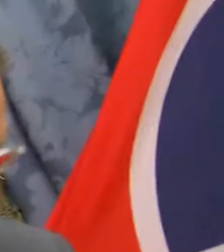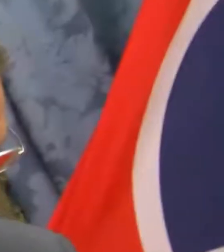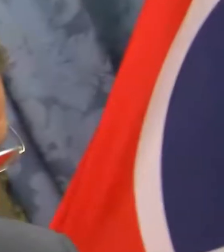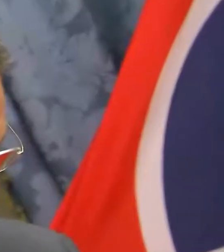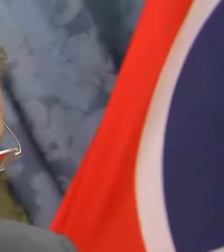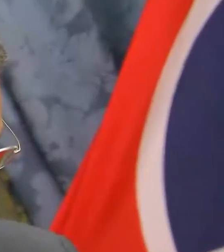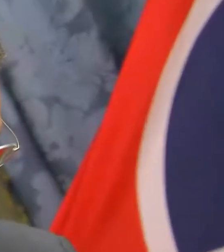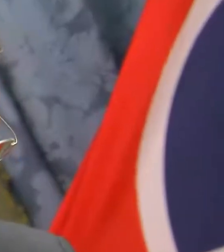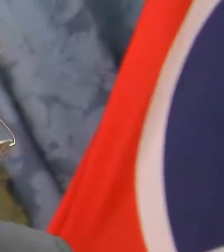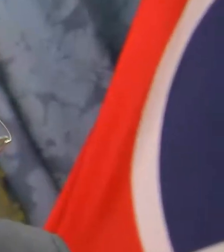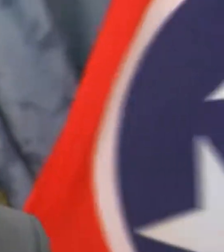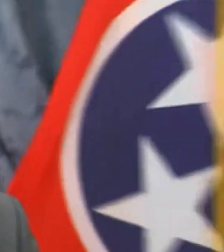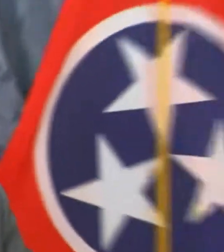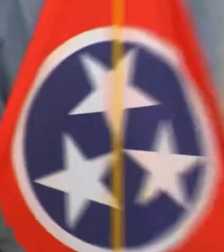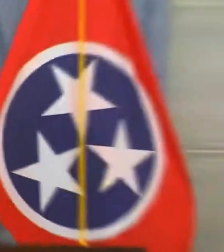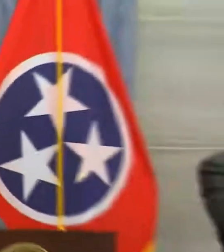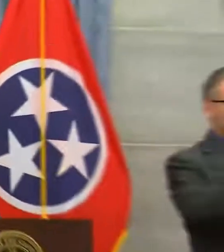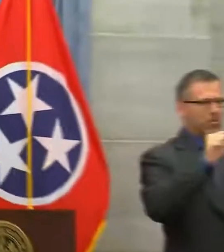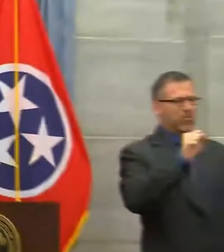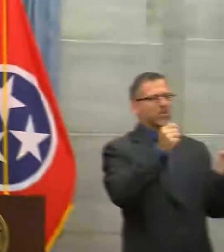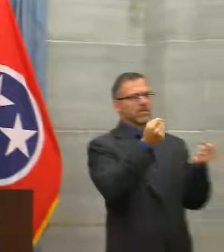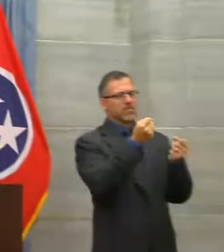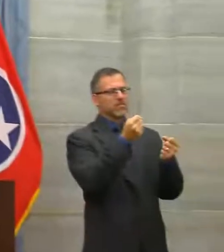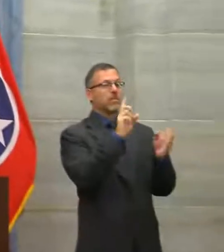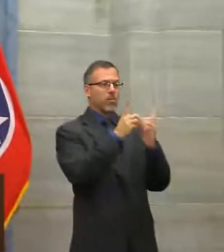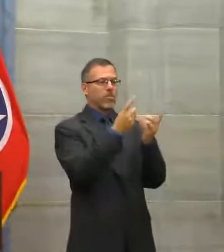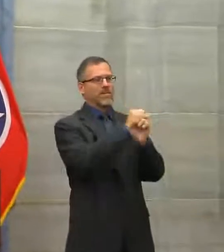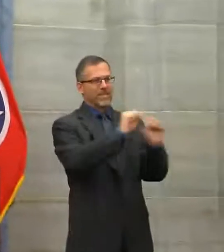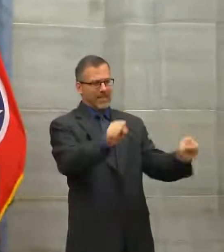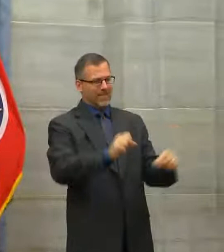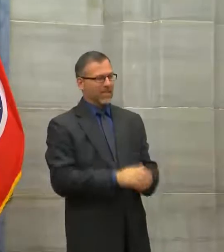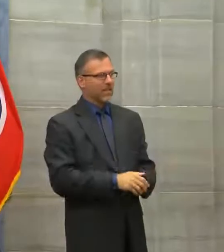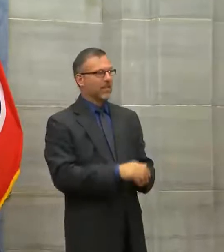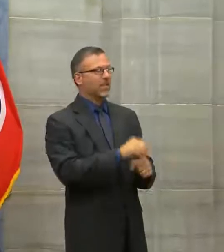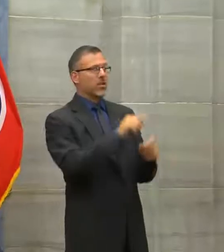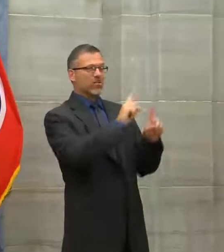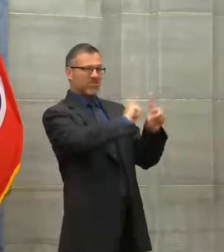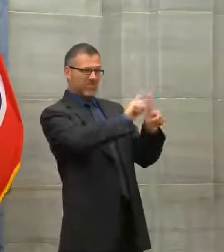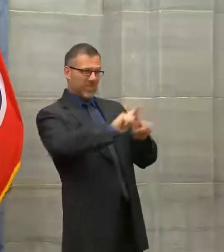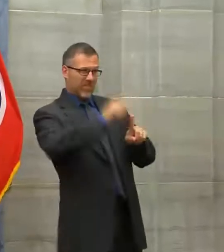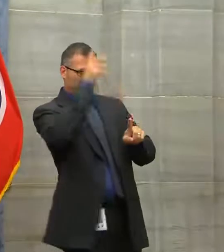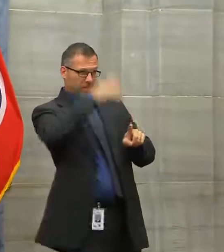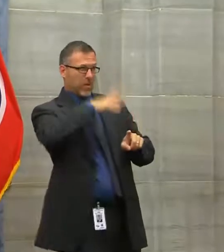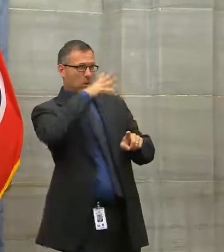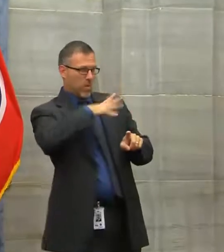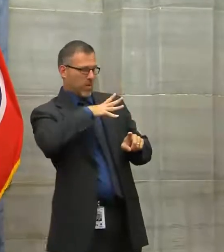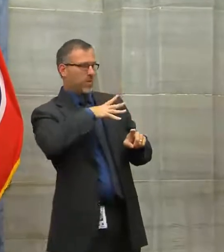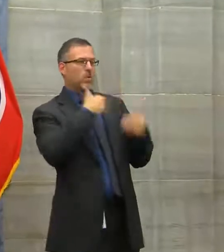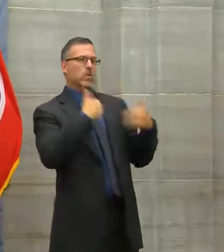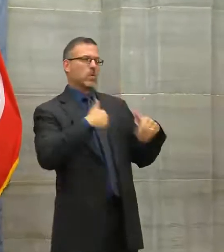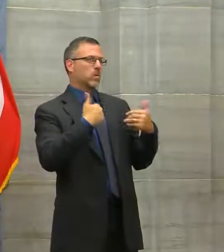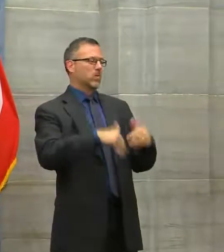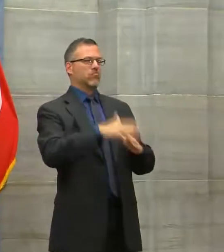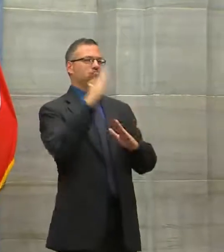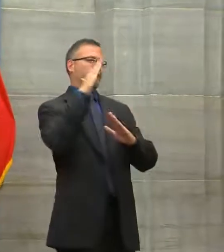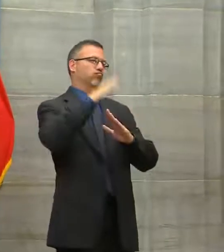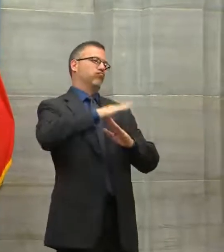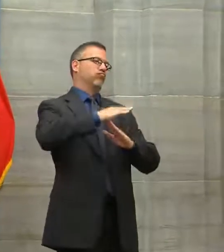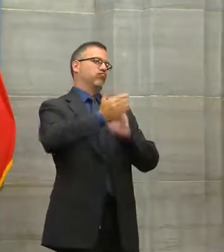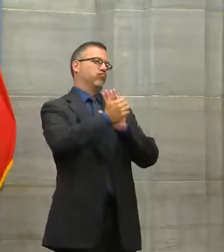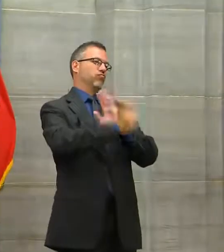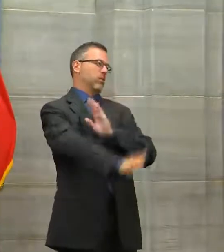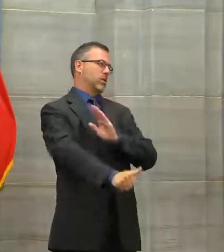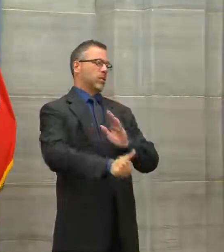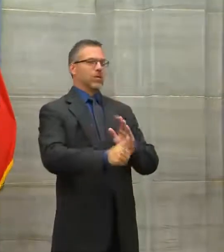Tennessee Department of Safety and Homeland Security. These men and women represent the very best of the profession, and they model